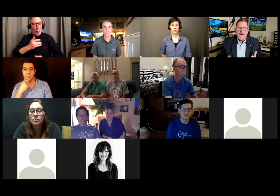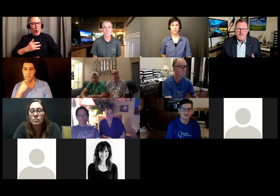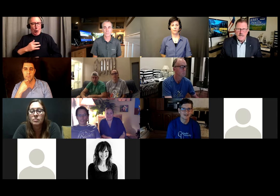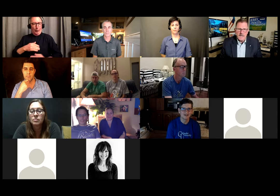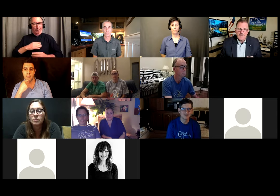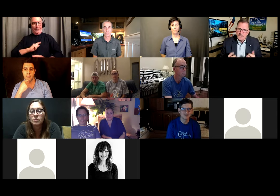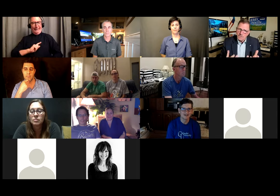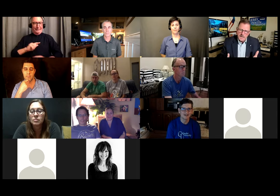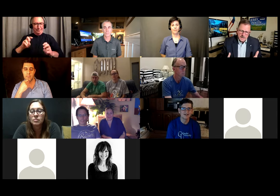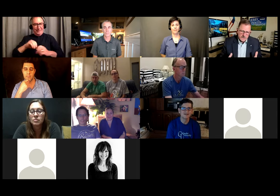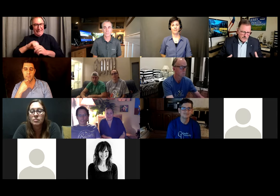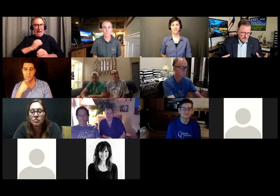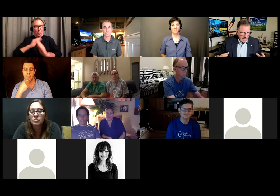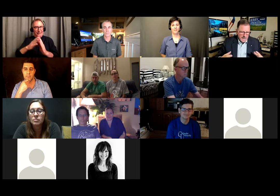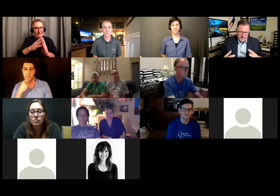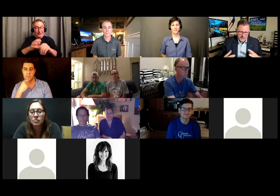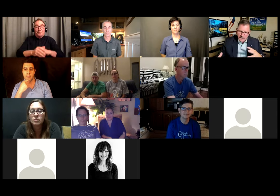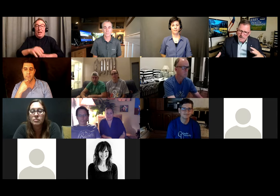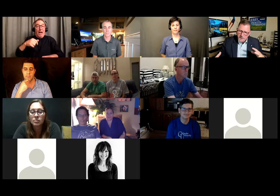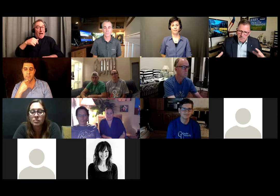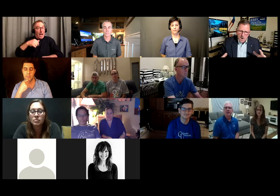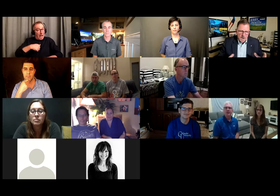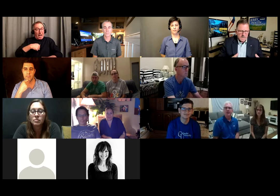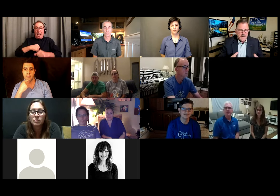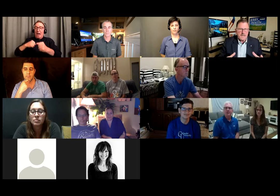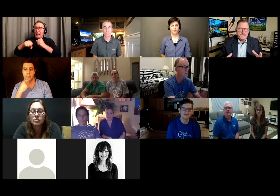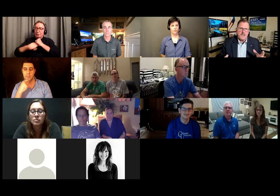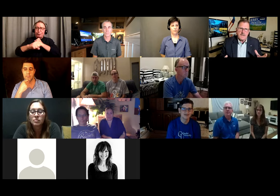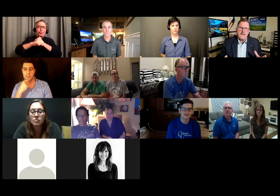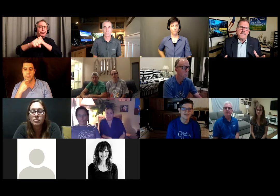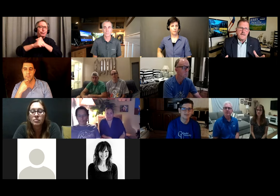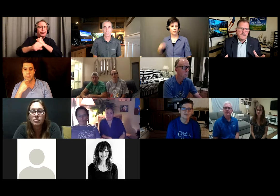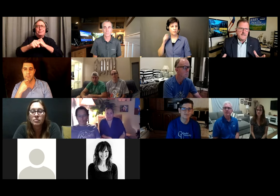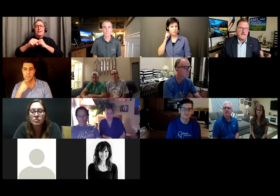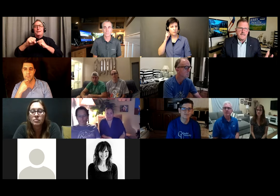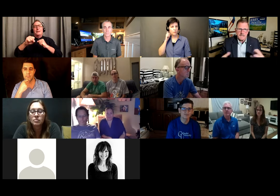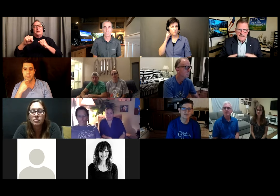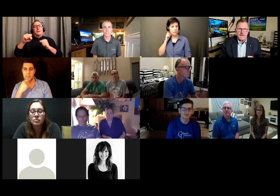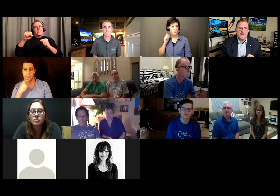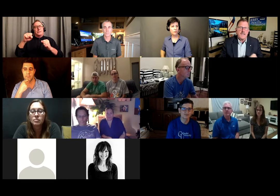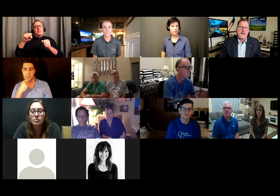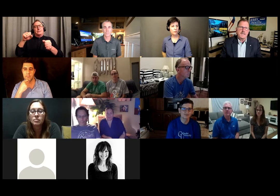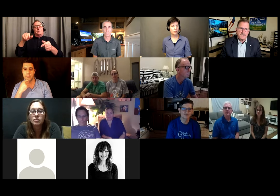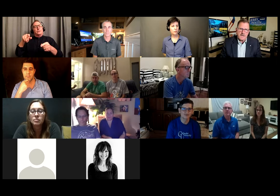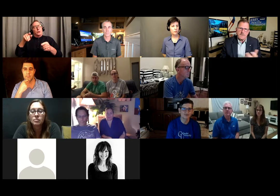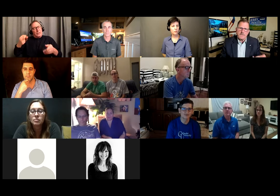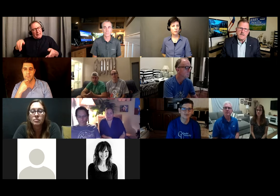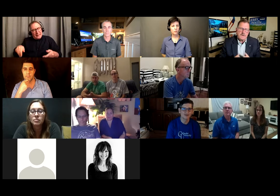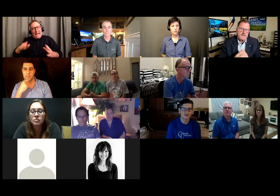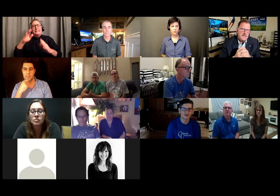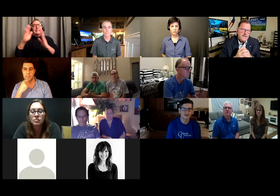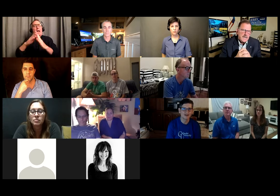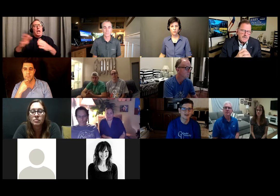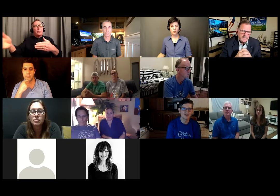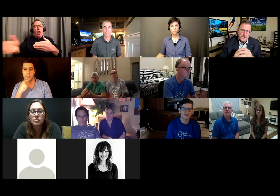been advocating for 20 years to create the mall effect of shutting down the downtown and let diners eat out on the street with the